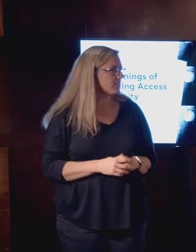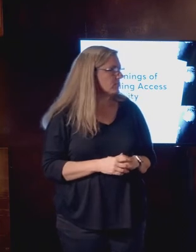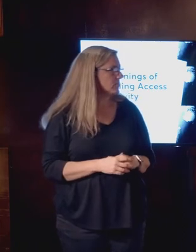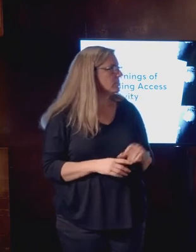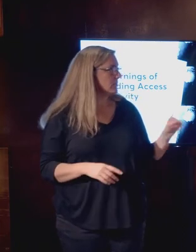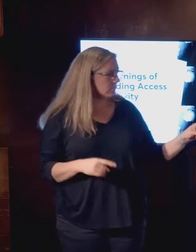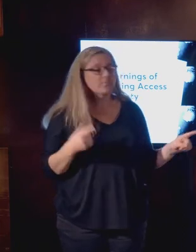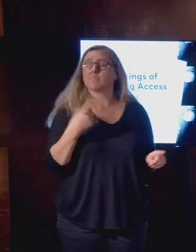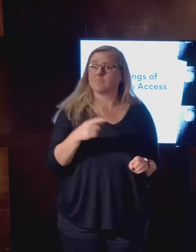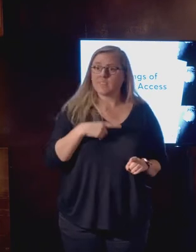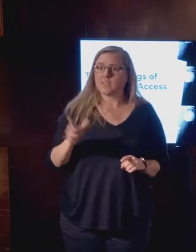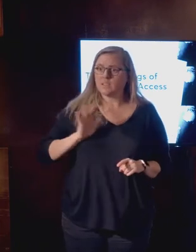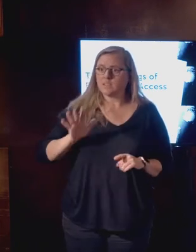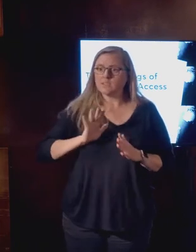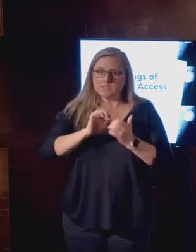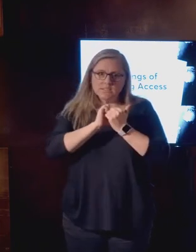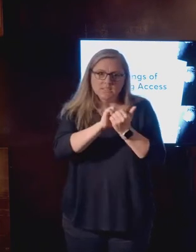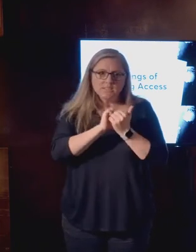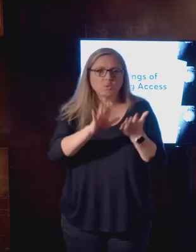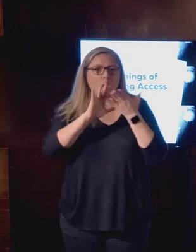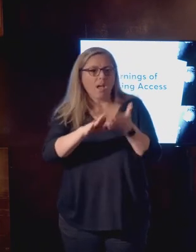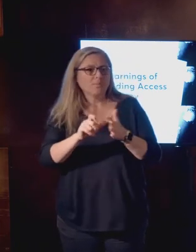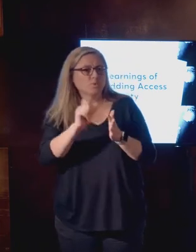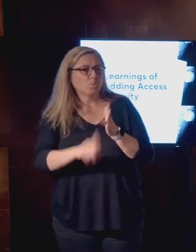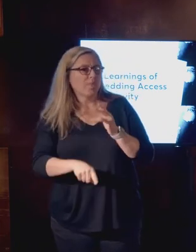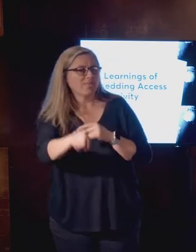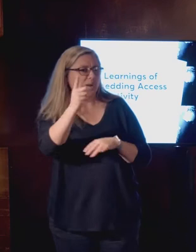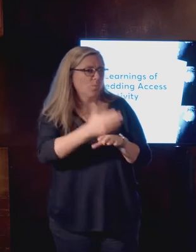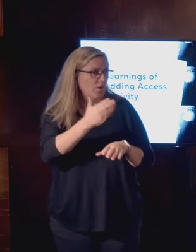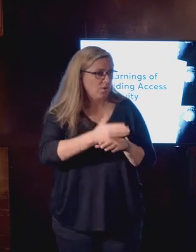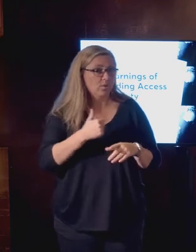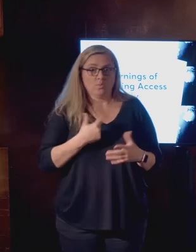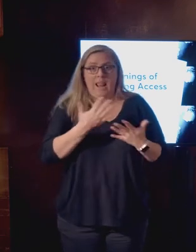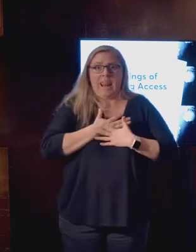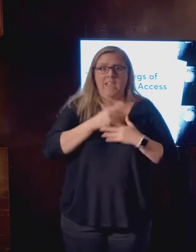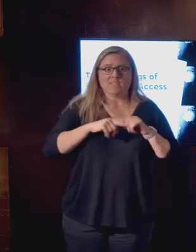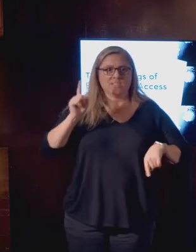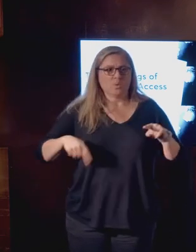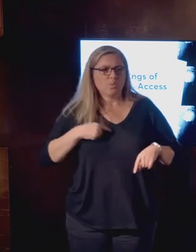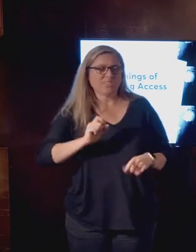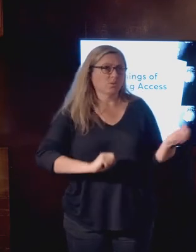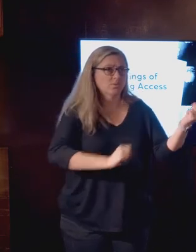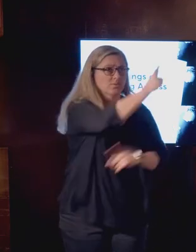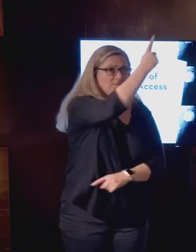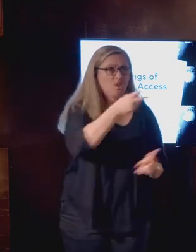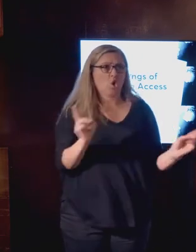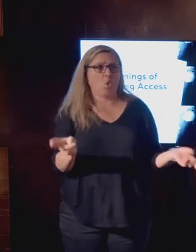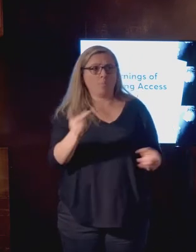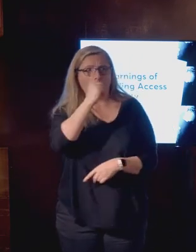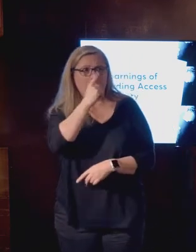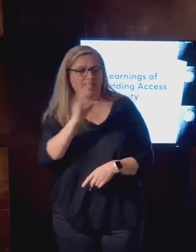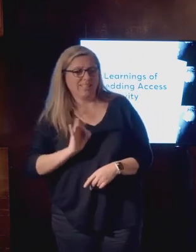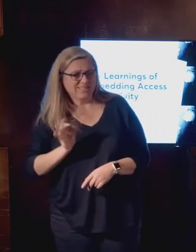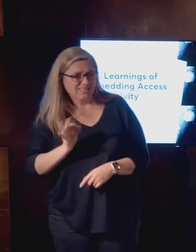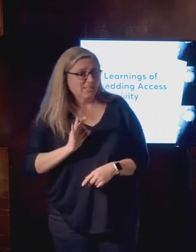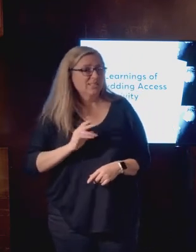need allies as well to help do the work. Yeah, we're all about diversity. We don't want to cut the normal people off. we